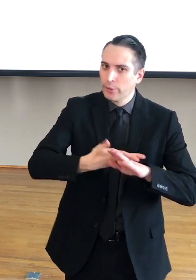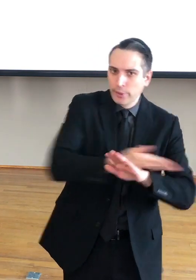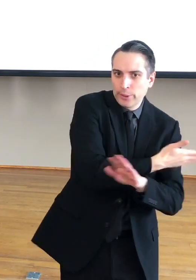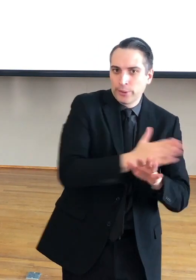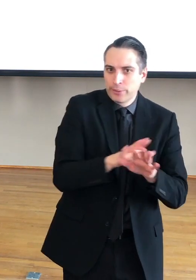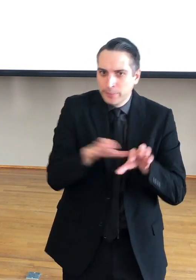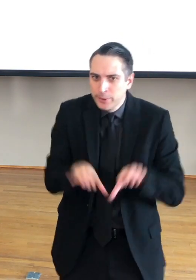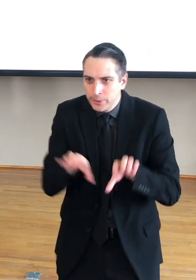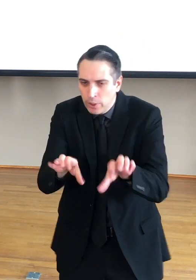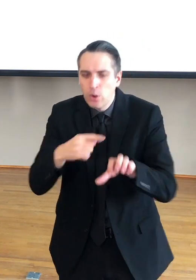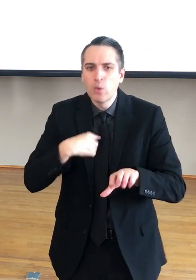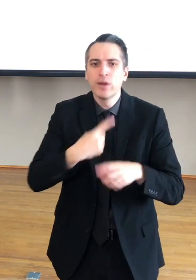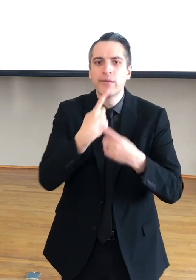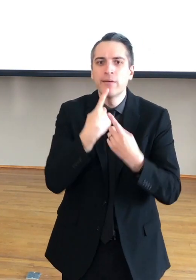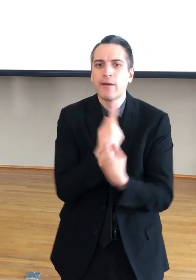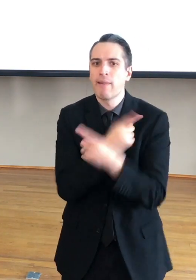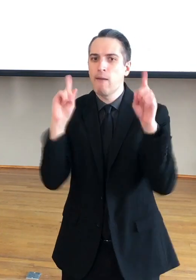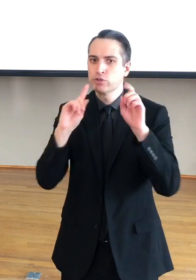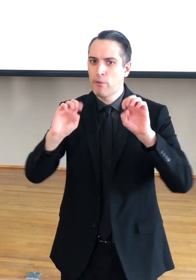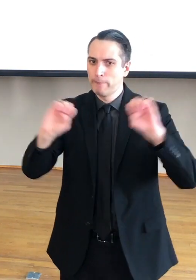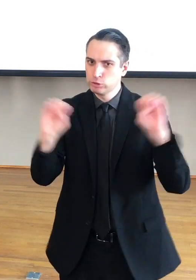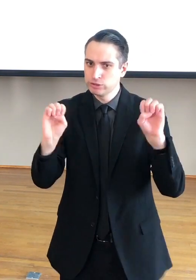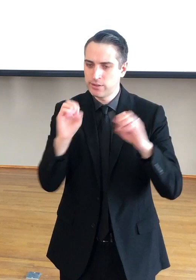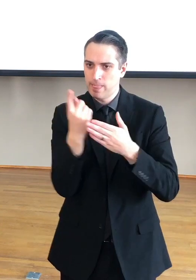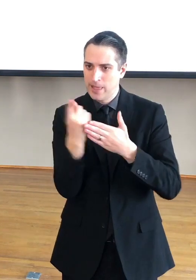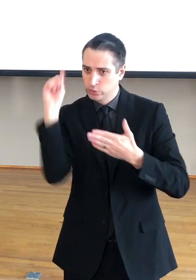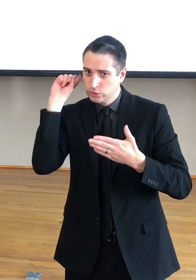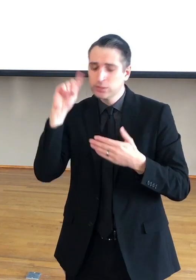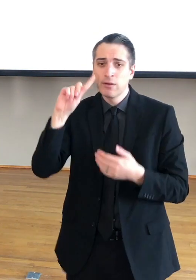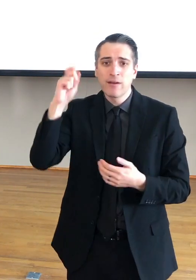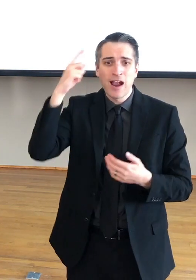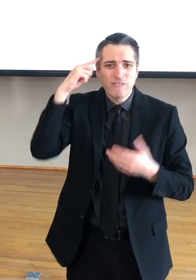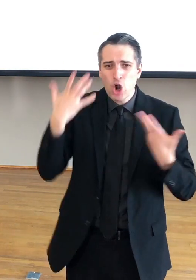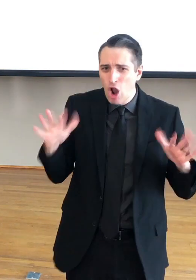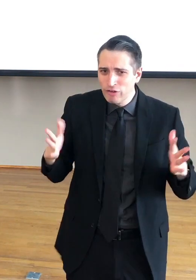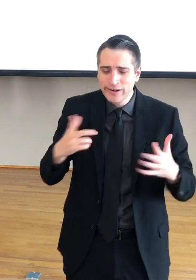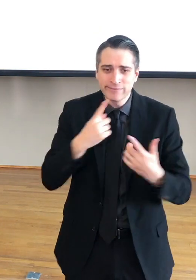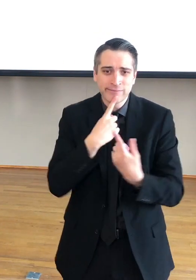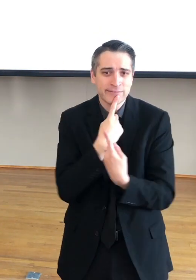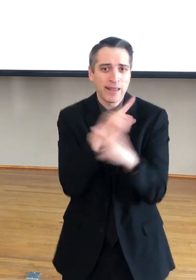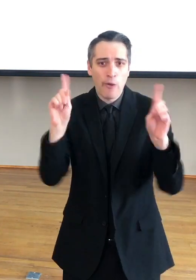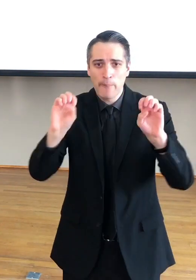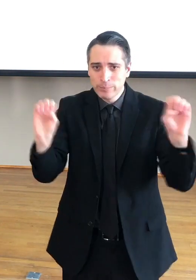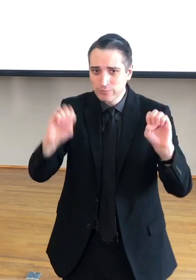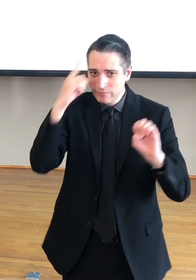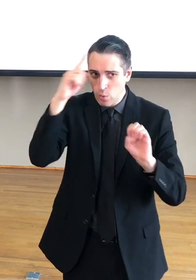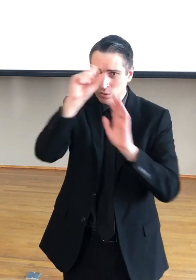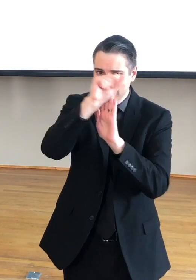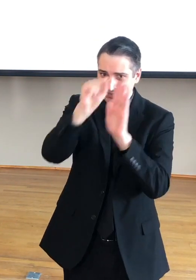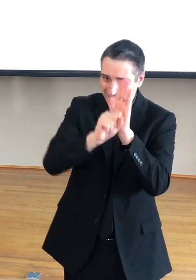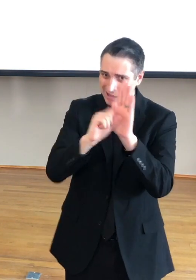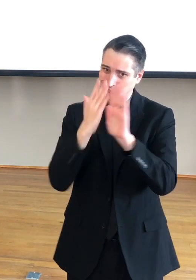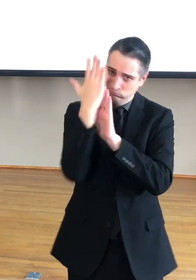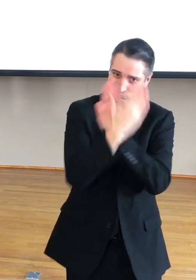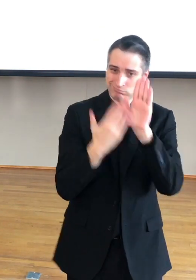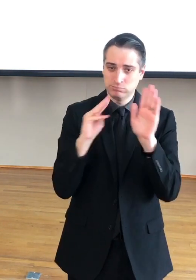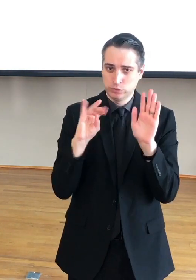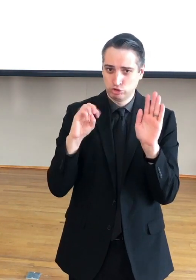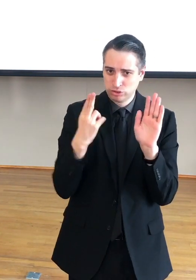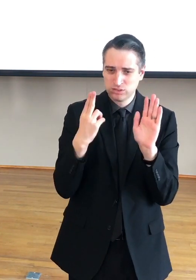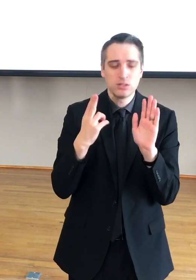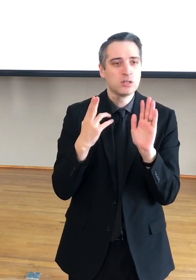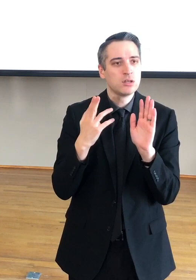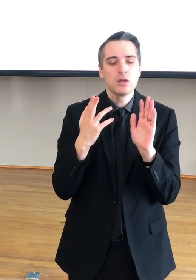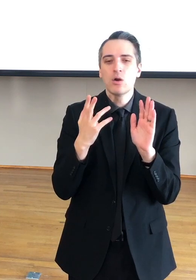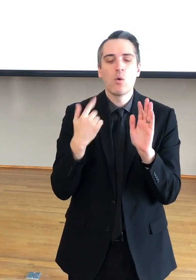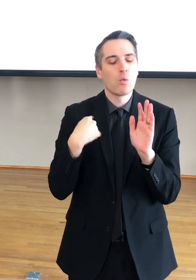week. The governor also has done it for the state of Michigan. The county then followed, and these are all proactive